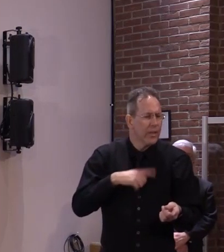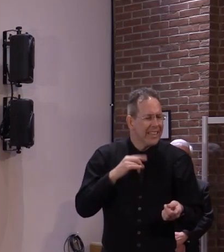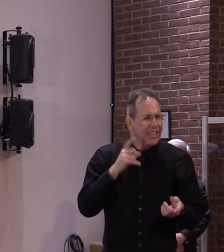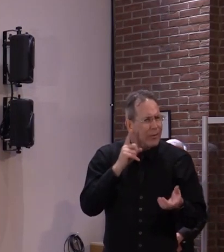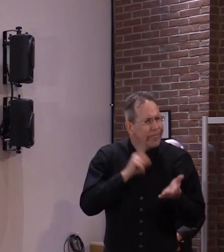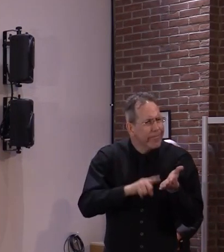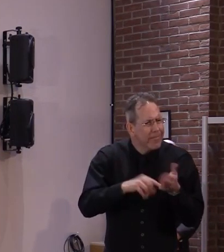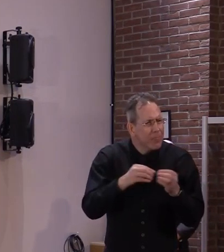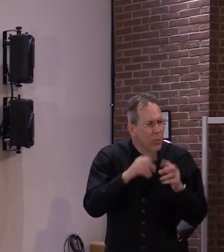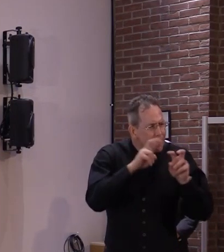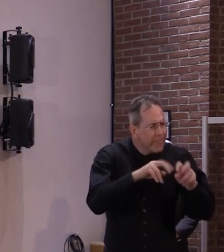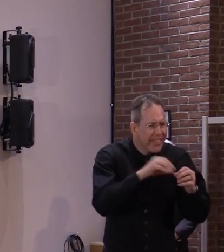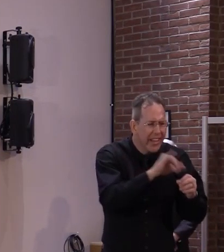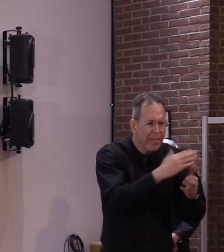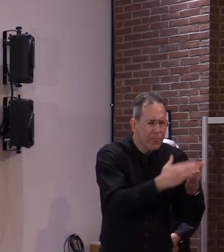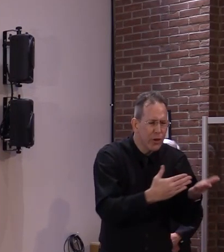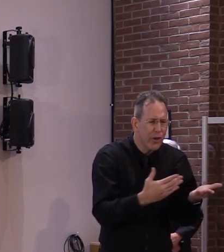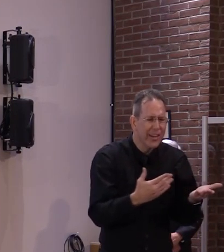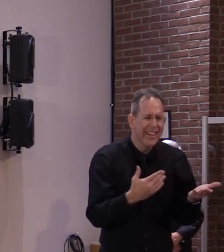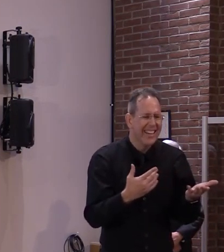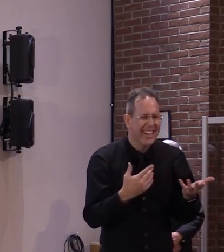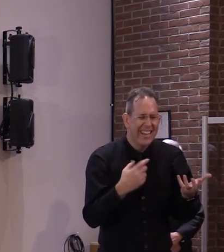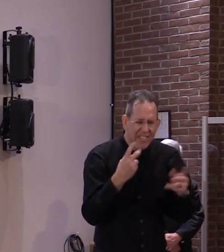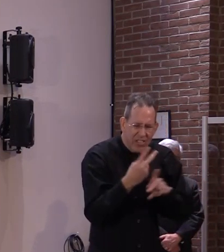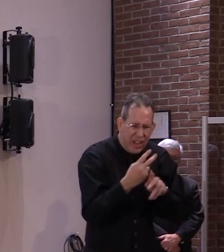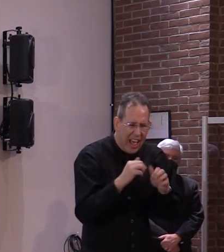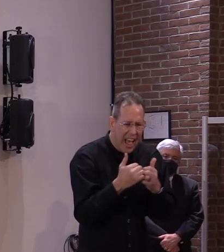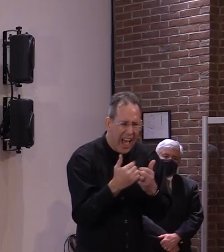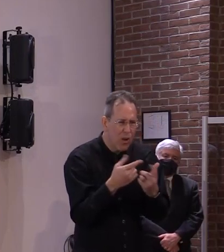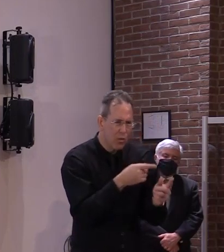out its implications for implementation.